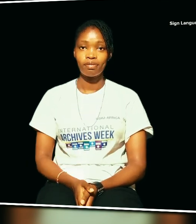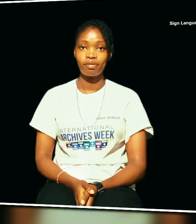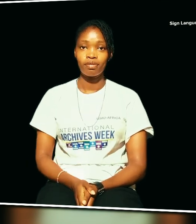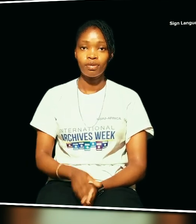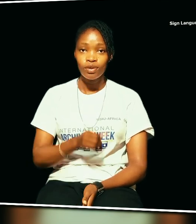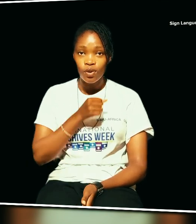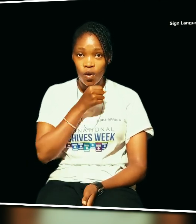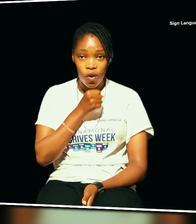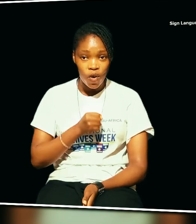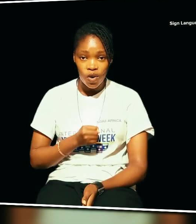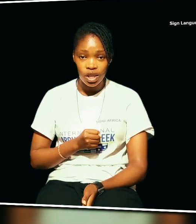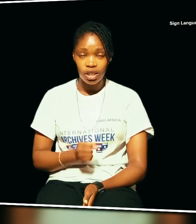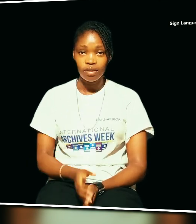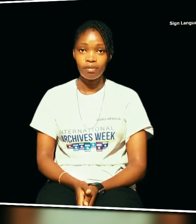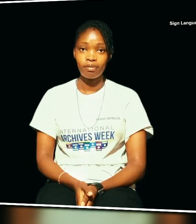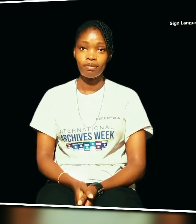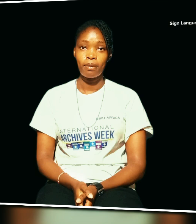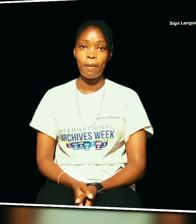Old.